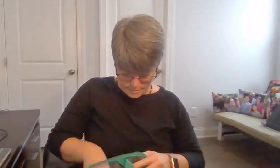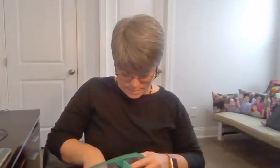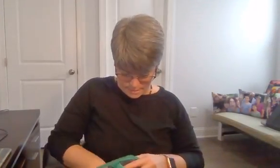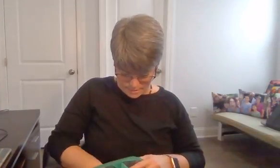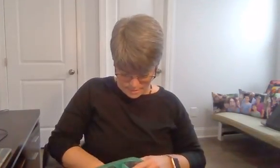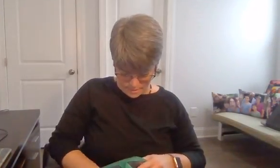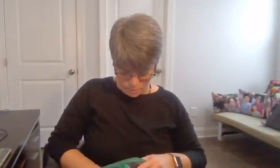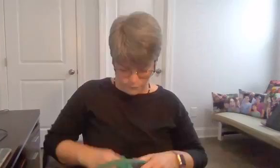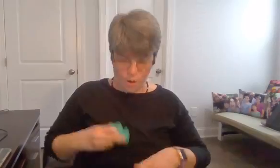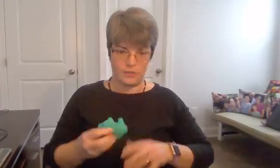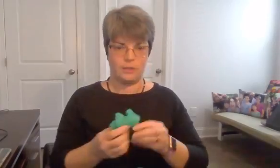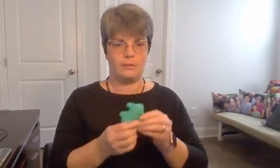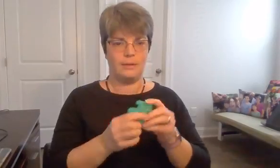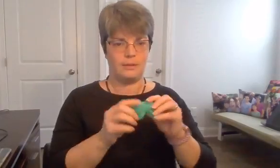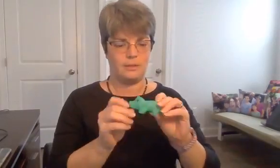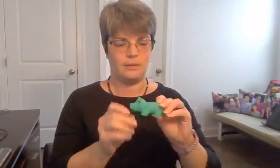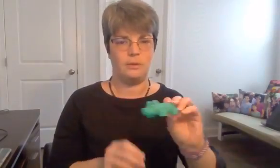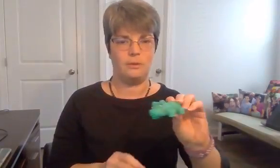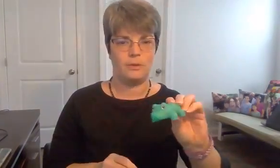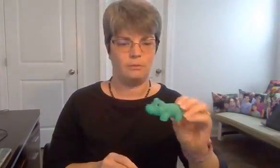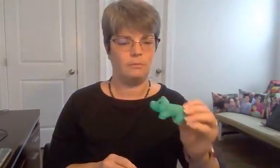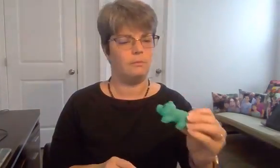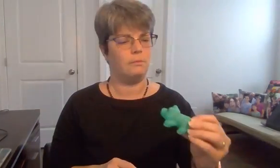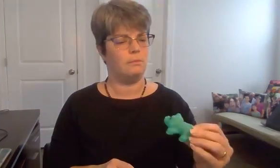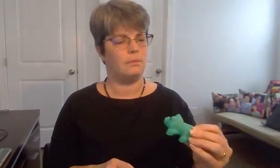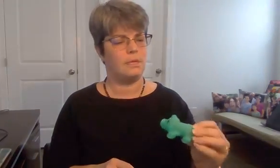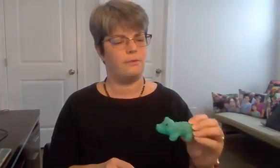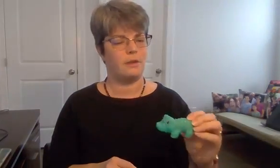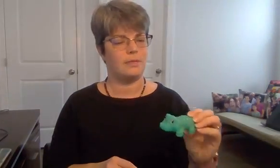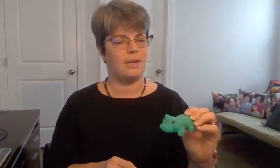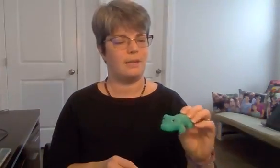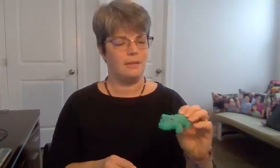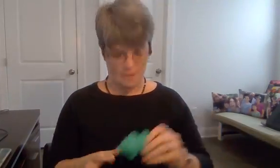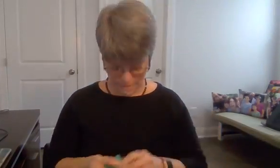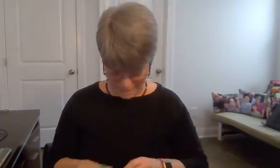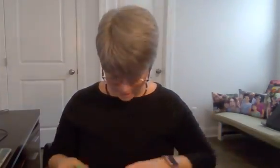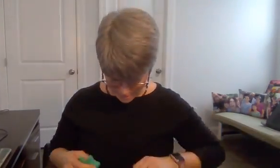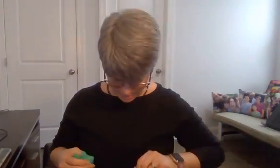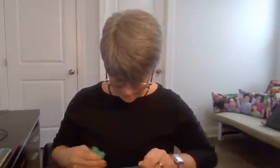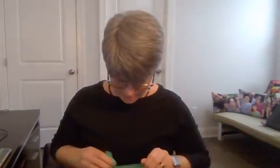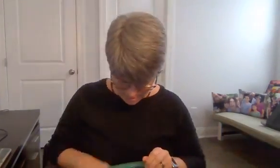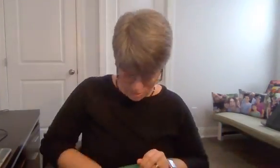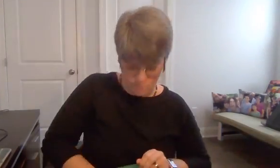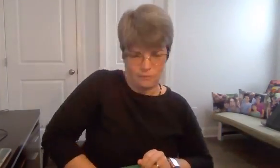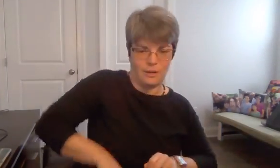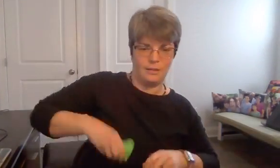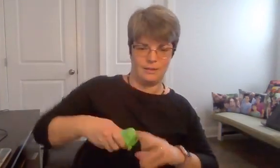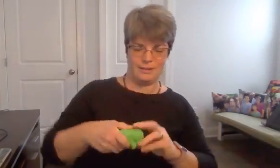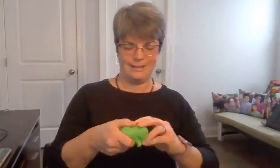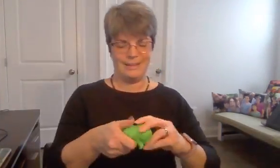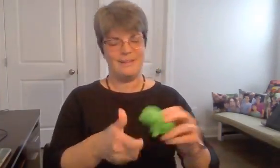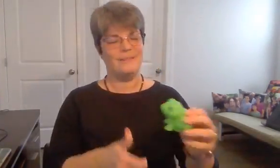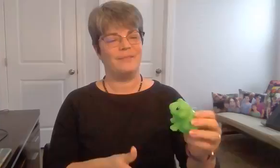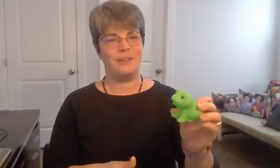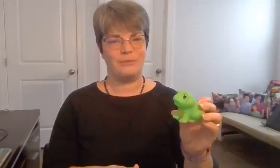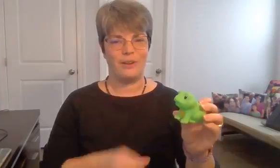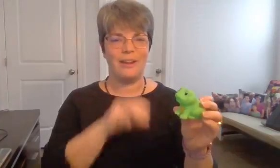I got in here? Frog is a good one. Here's a cute little frog. Is that a frog or is that an owl? That's an alligator. Here's my frog. There's my frog.